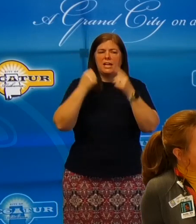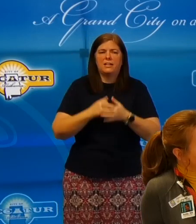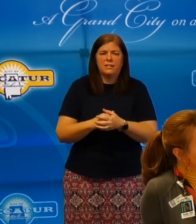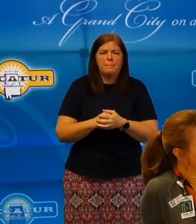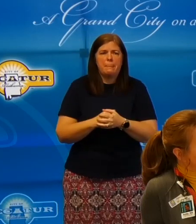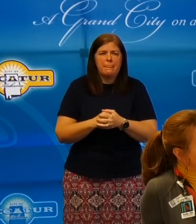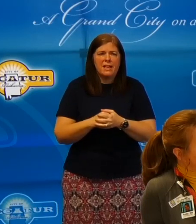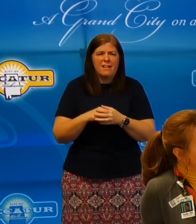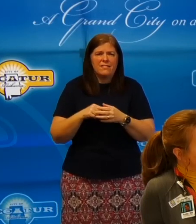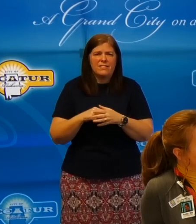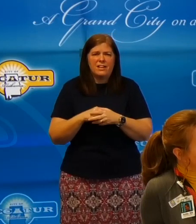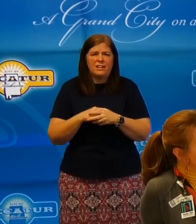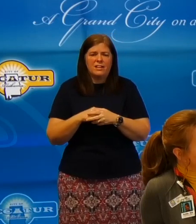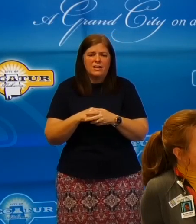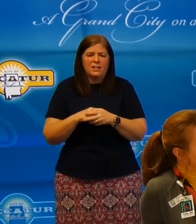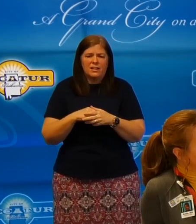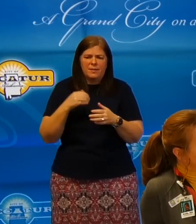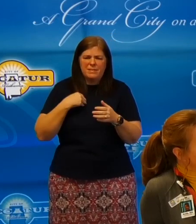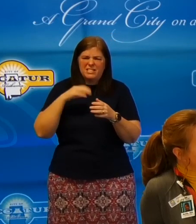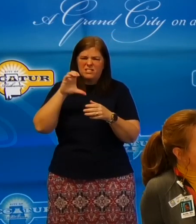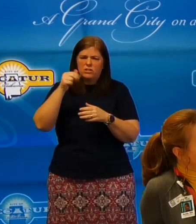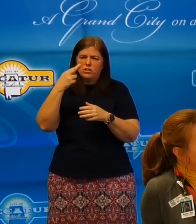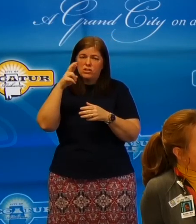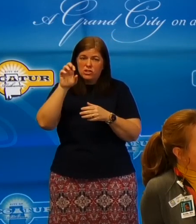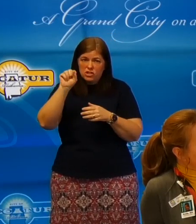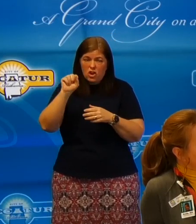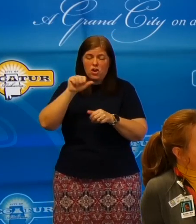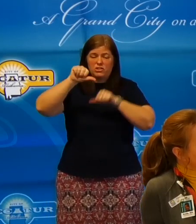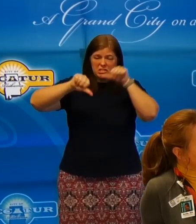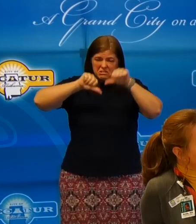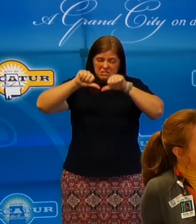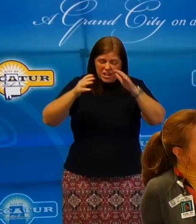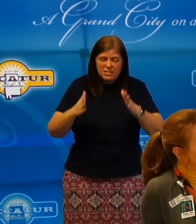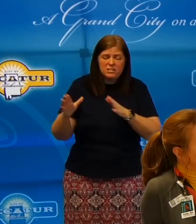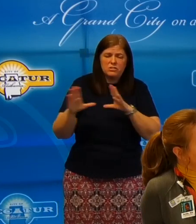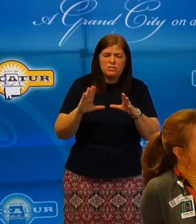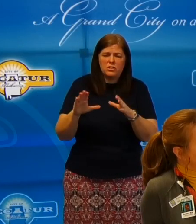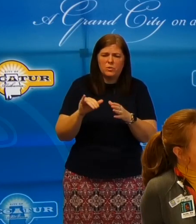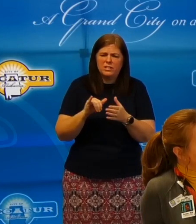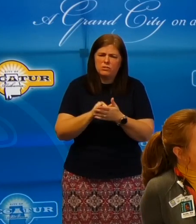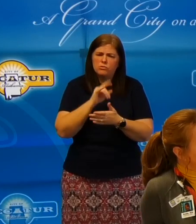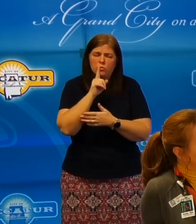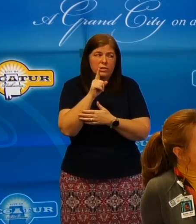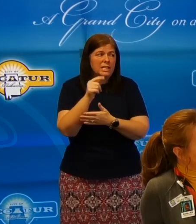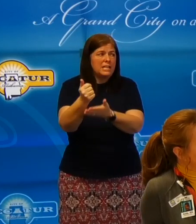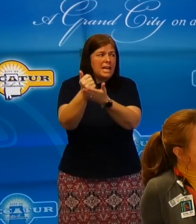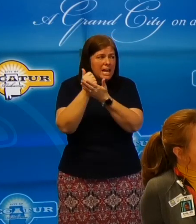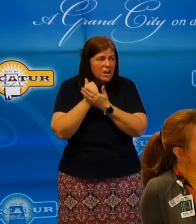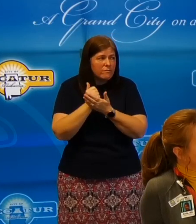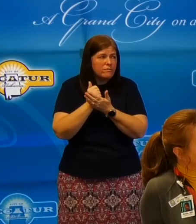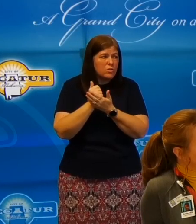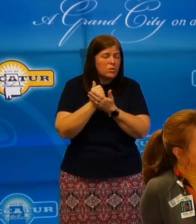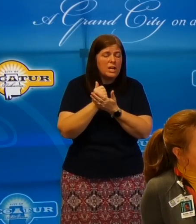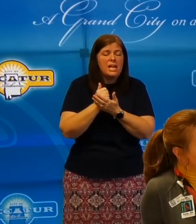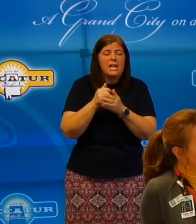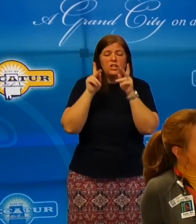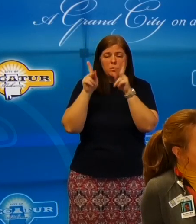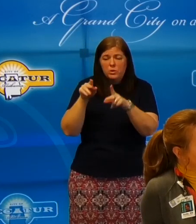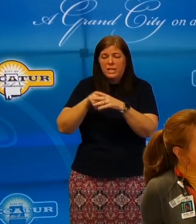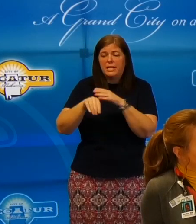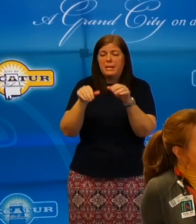very sobering if you take the time to look at those. And if you look at those and we put in place the social